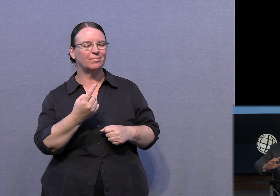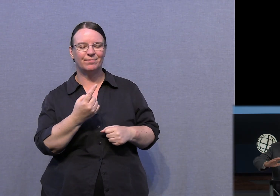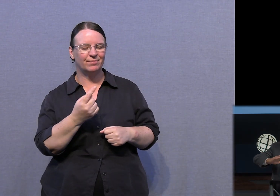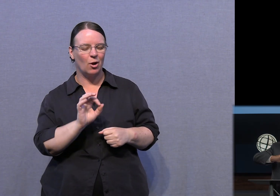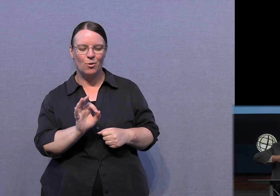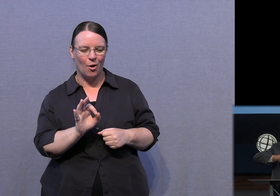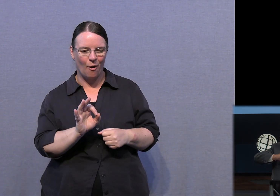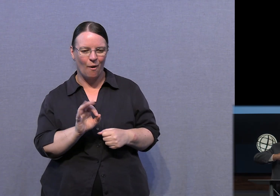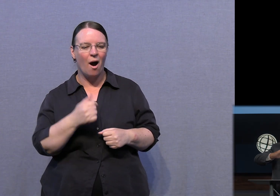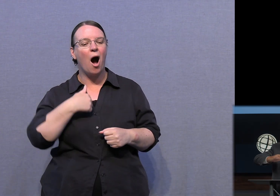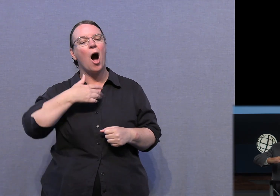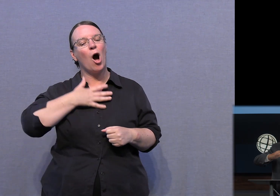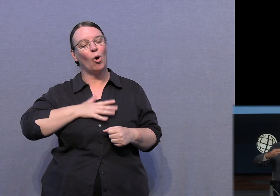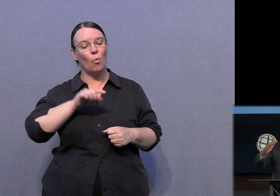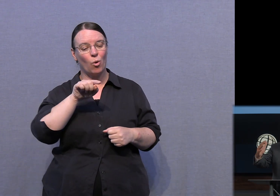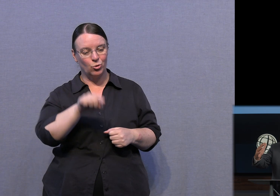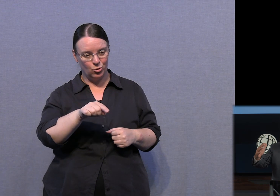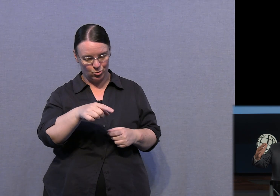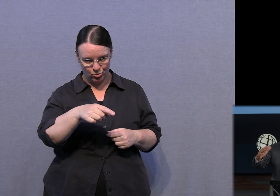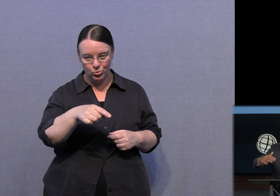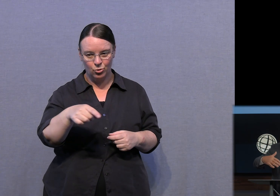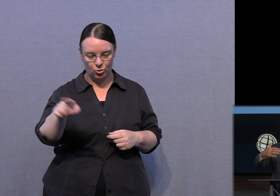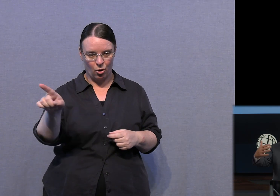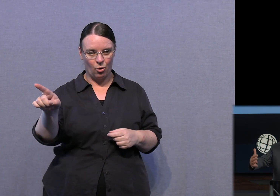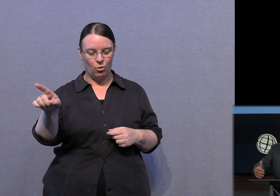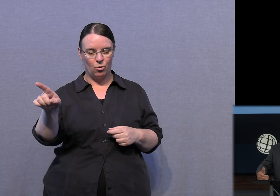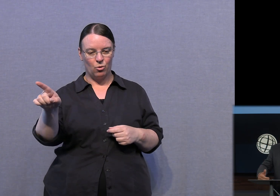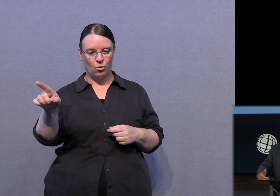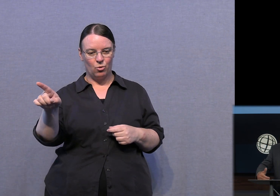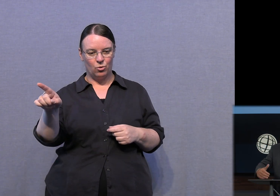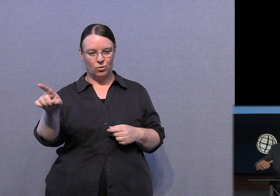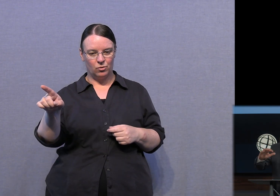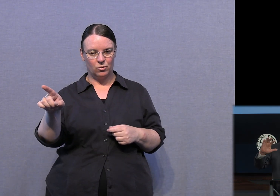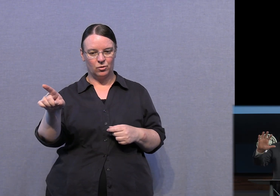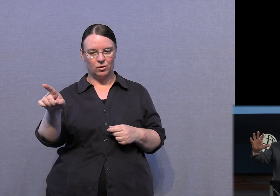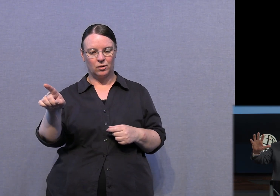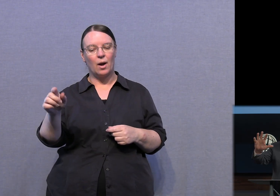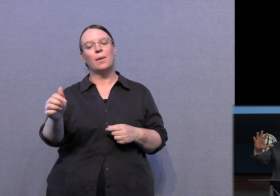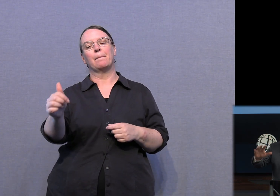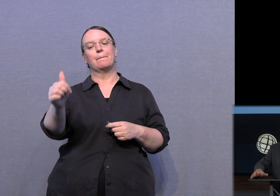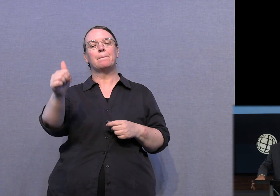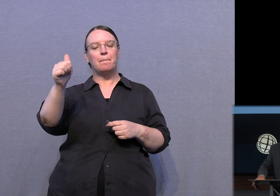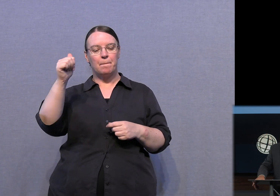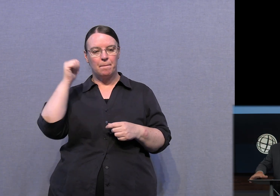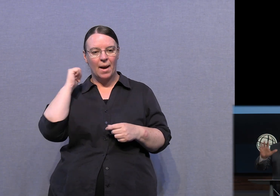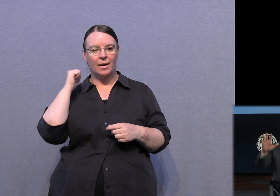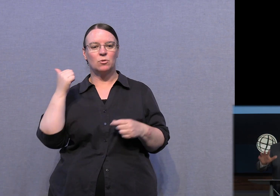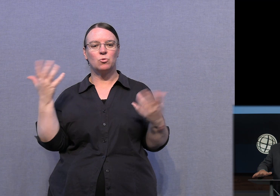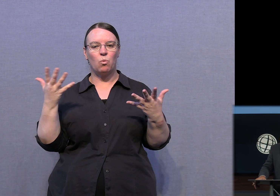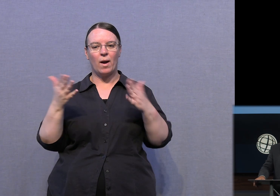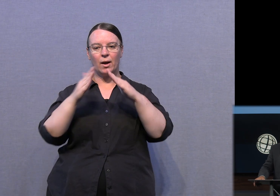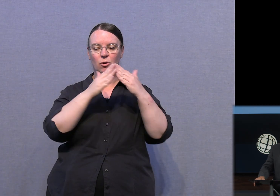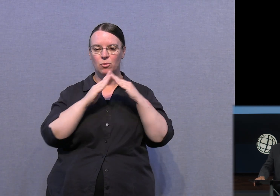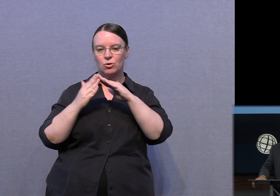I want you to go out of this cave, out of the wilderness, go back to the scene of action, go back